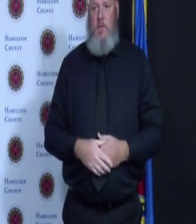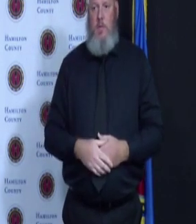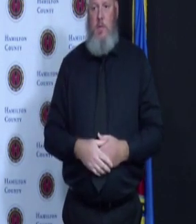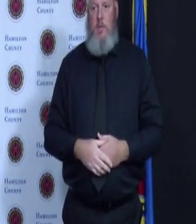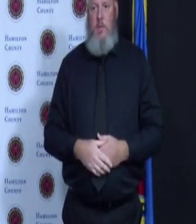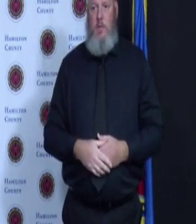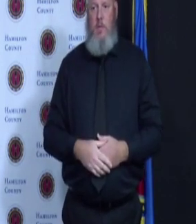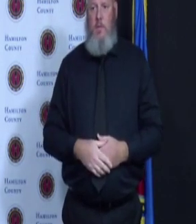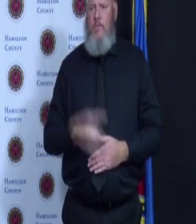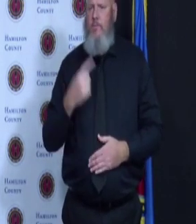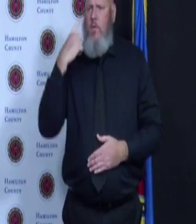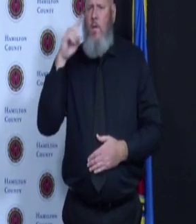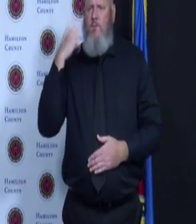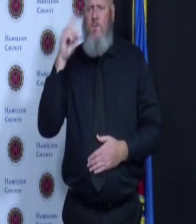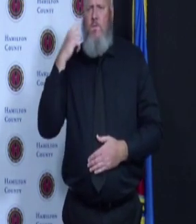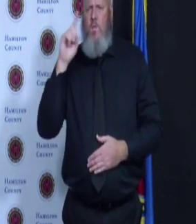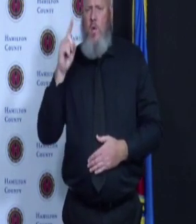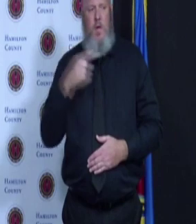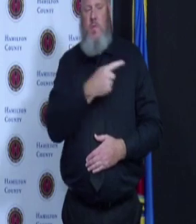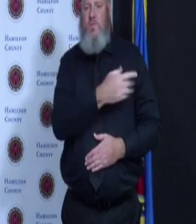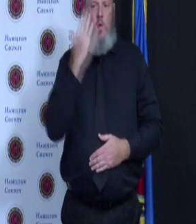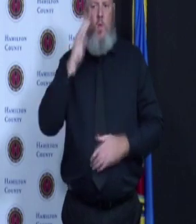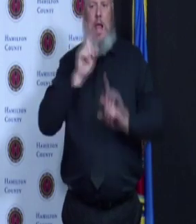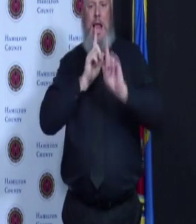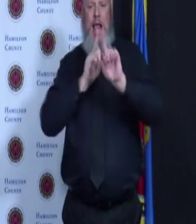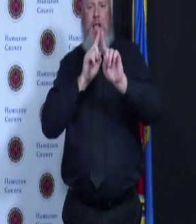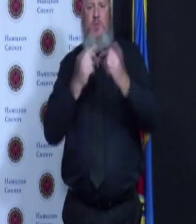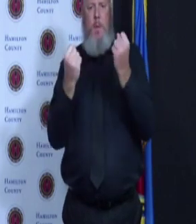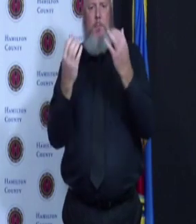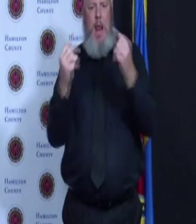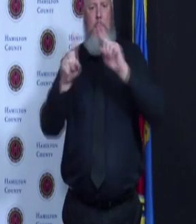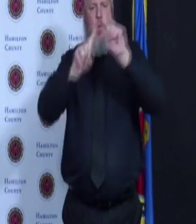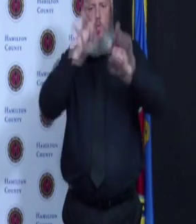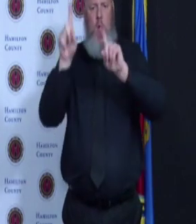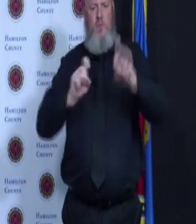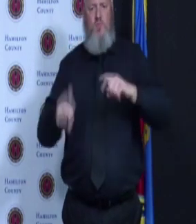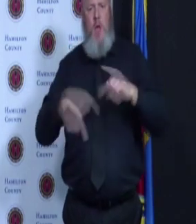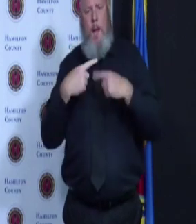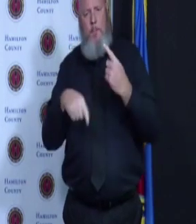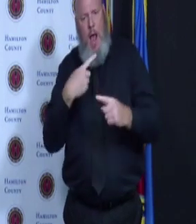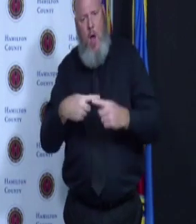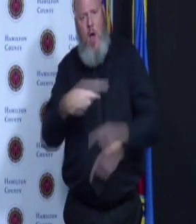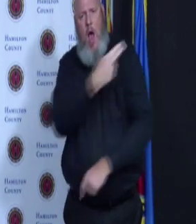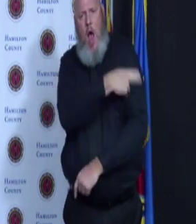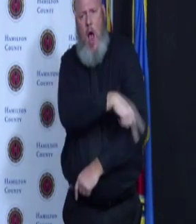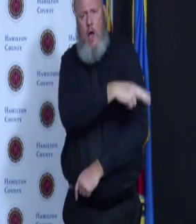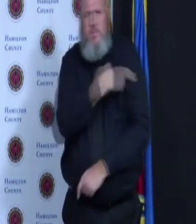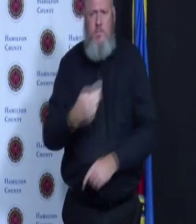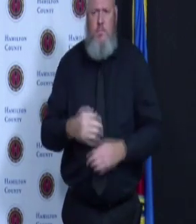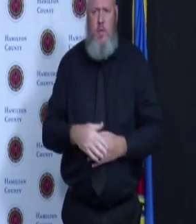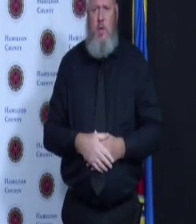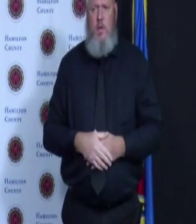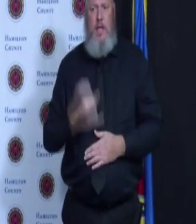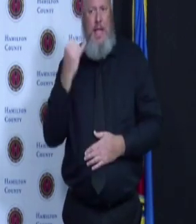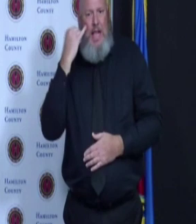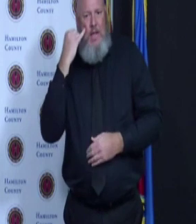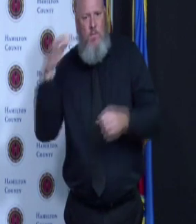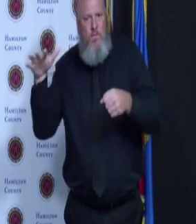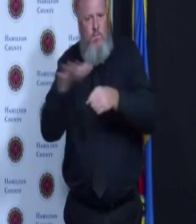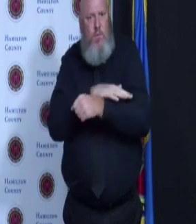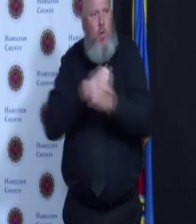lot of questions about what the hospitals are doing, about our capacity for treating individuals that